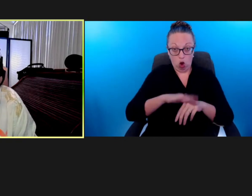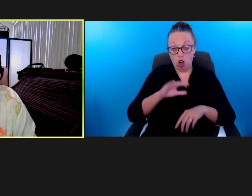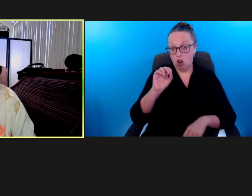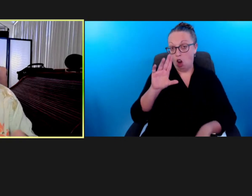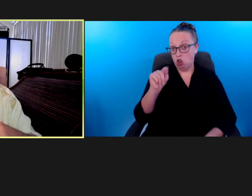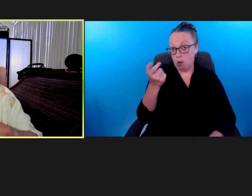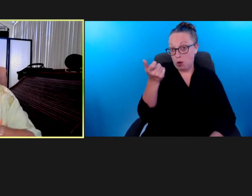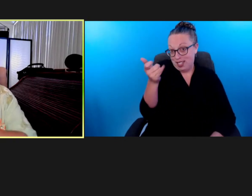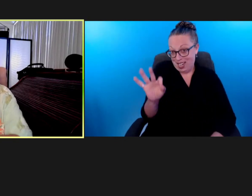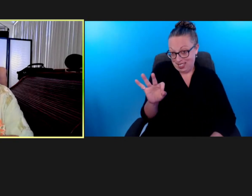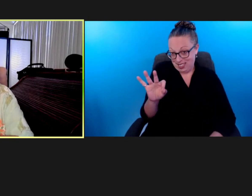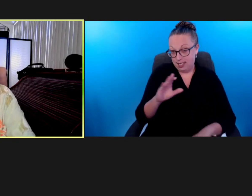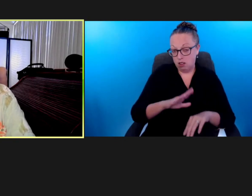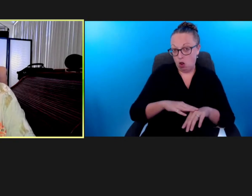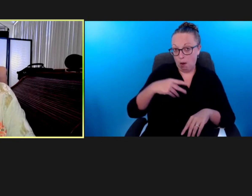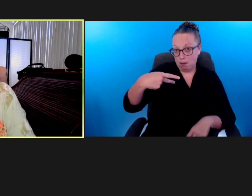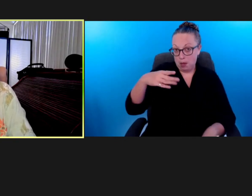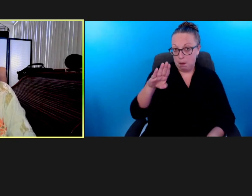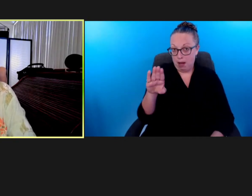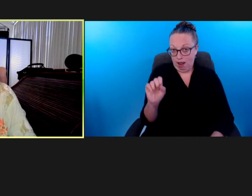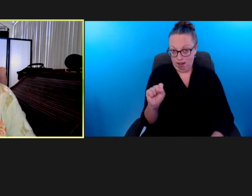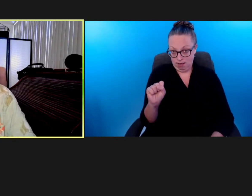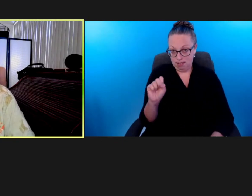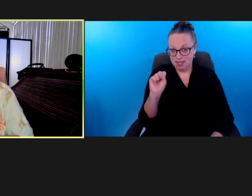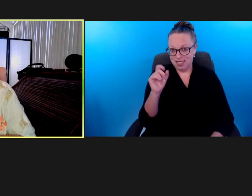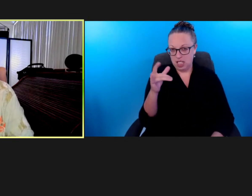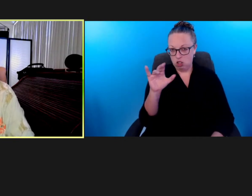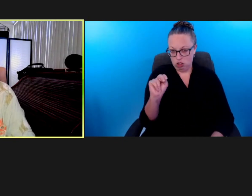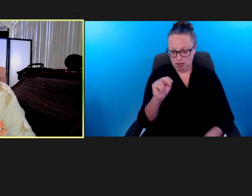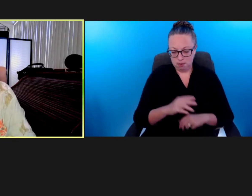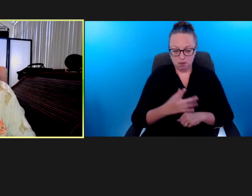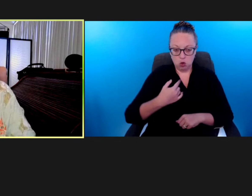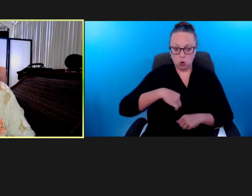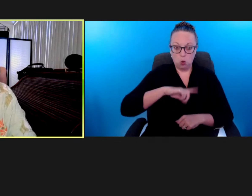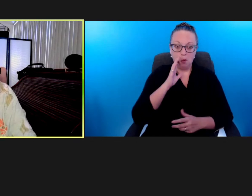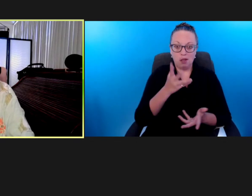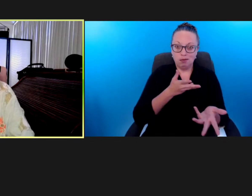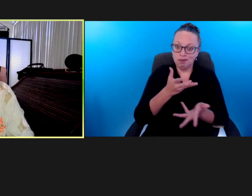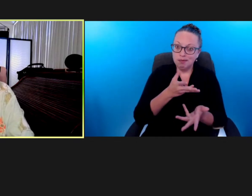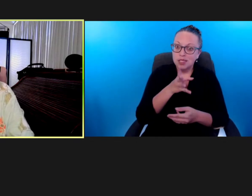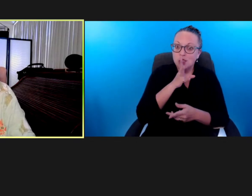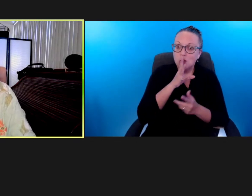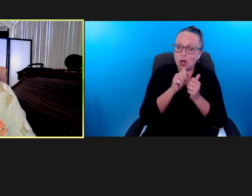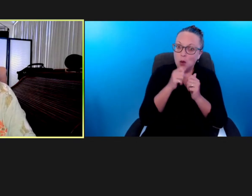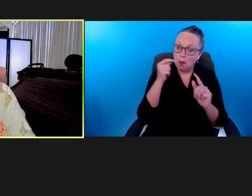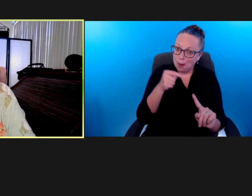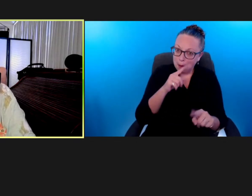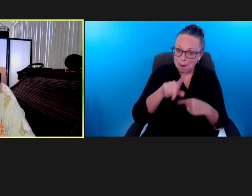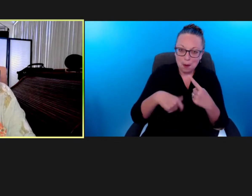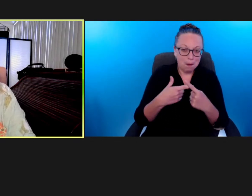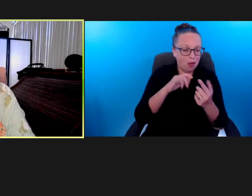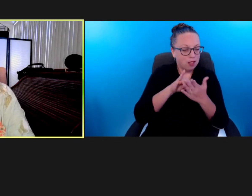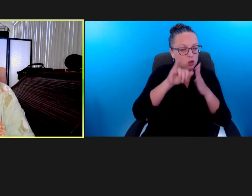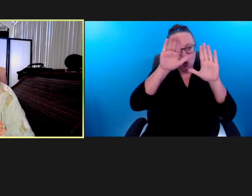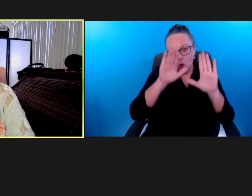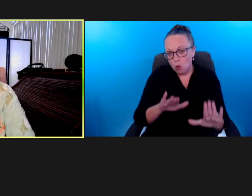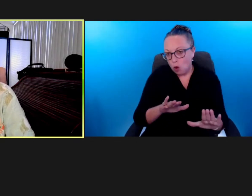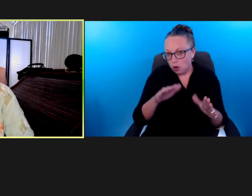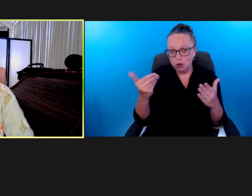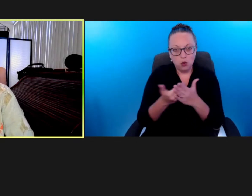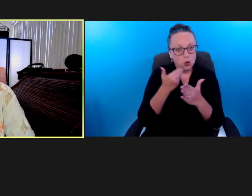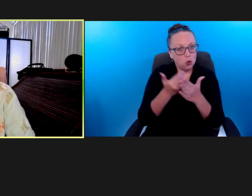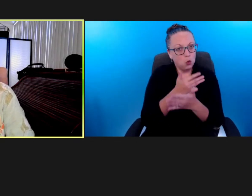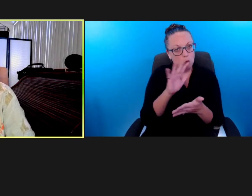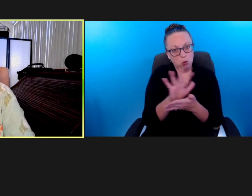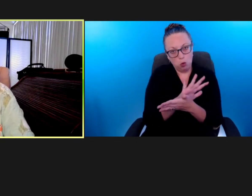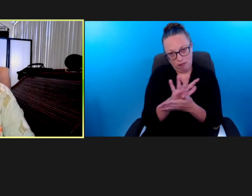19th on PBS stations. And we'll be talking to them about this wonderful new